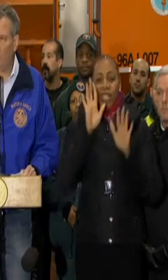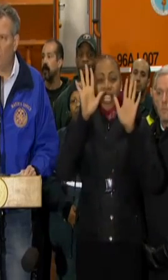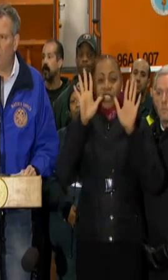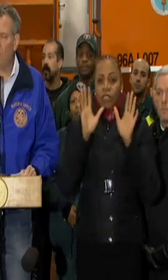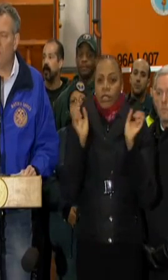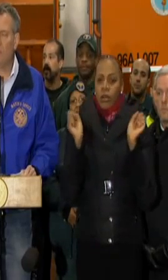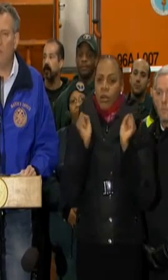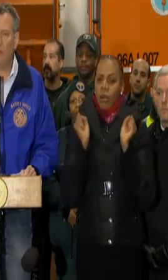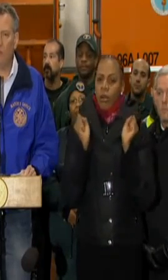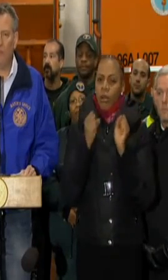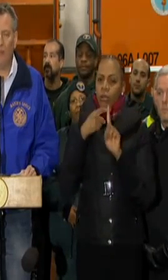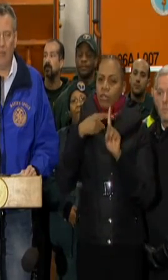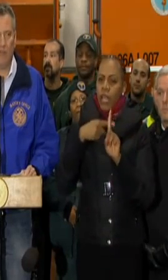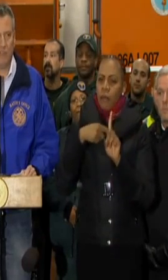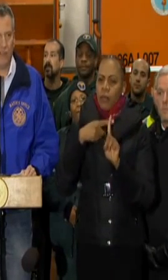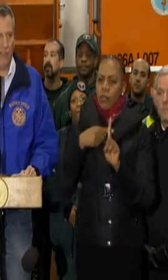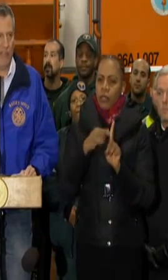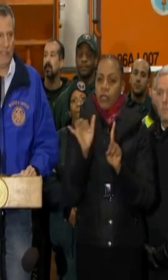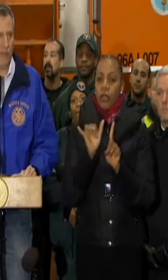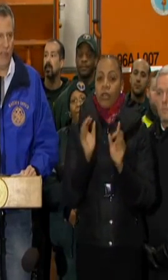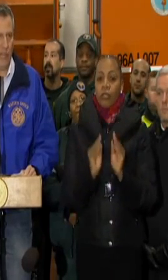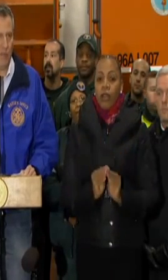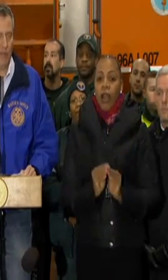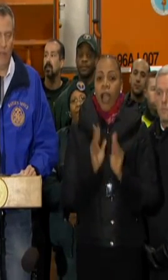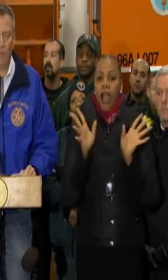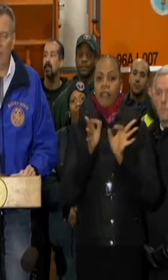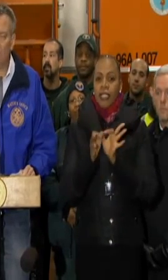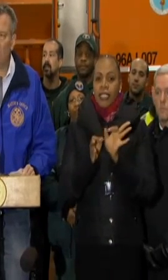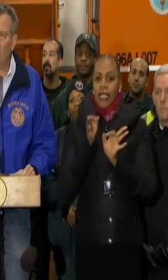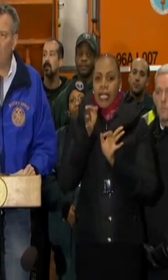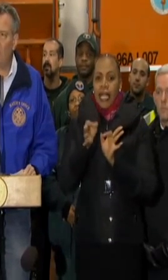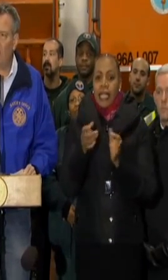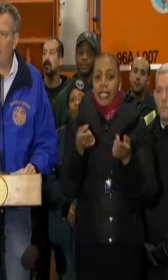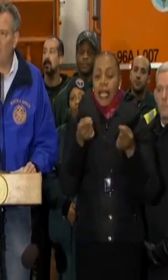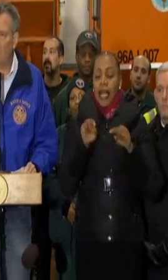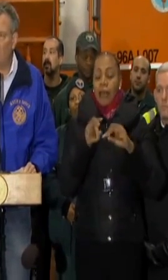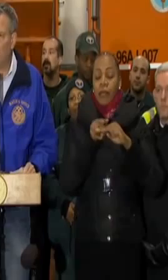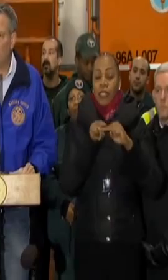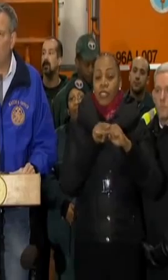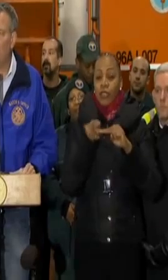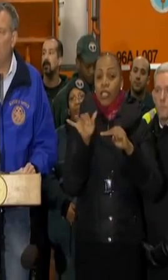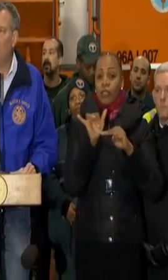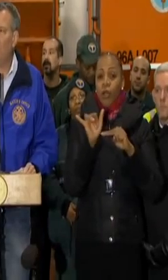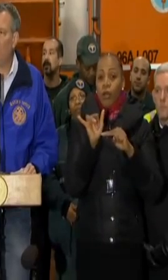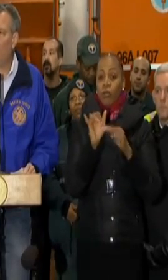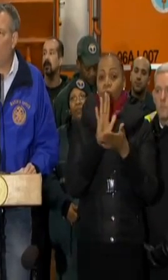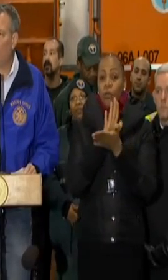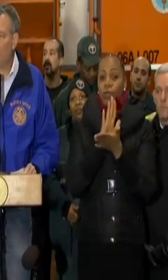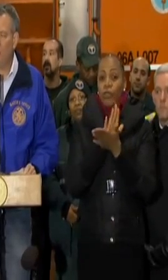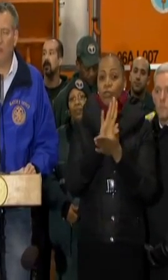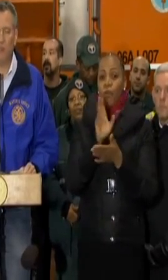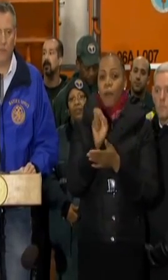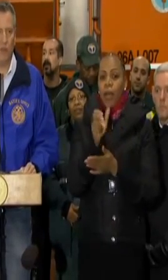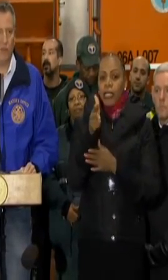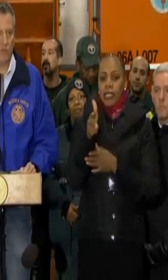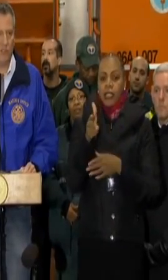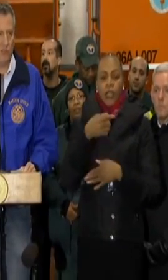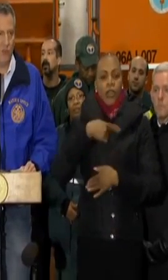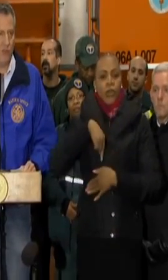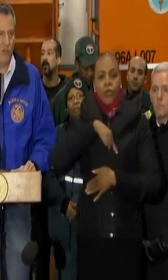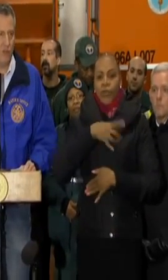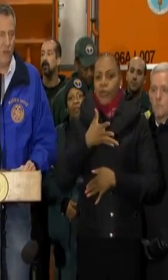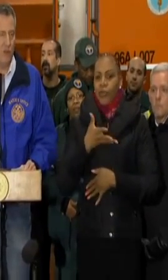cold temperatures and with the obvious delays that would happen in mass transit and in school buses, we didn't want our children exposed